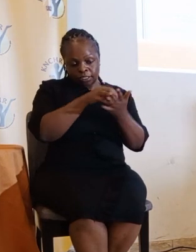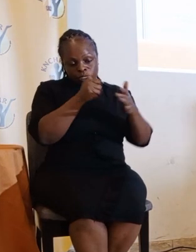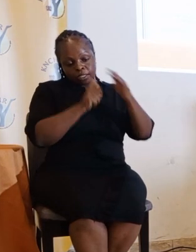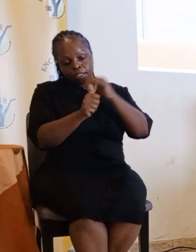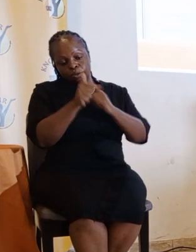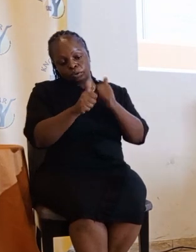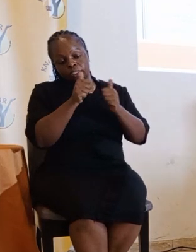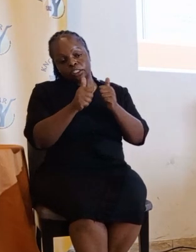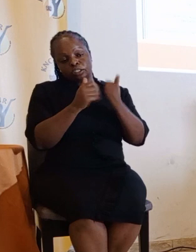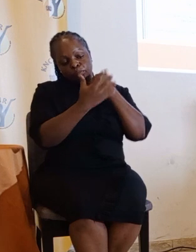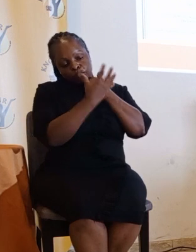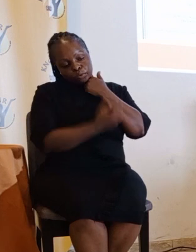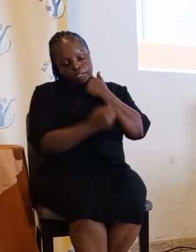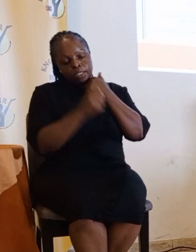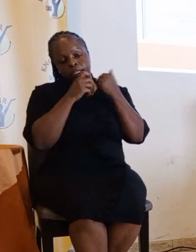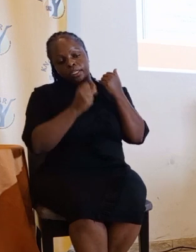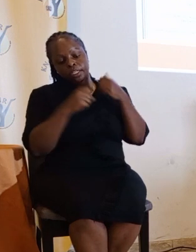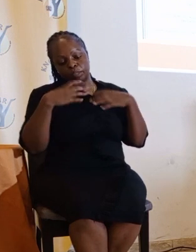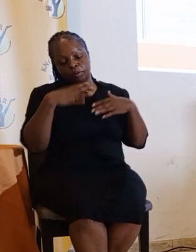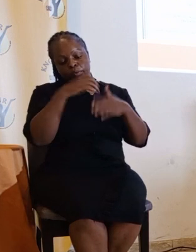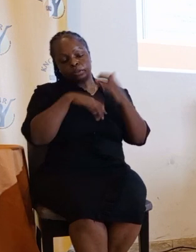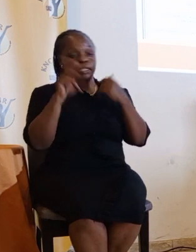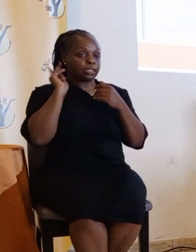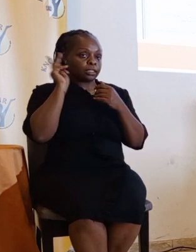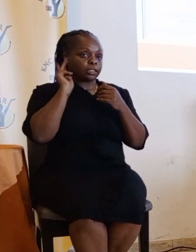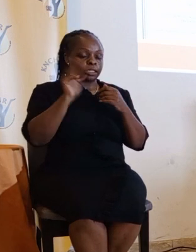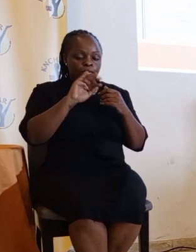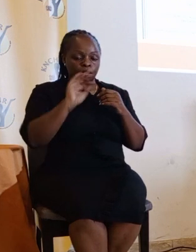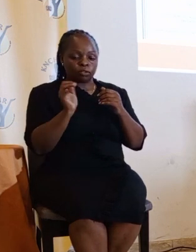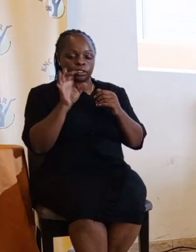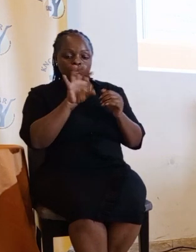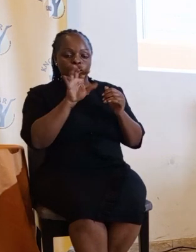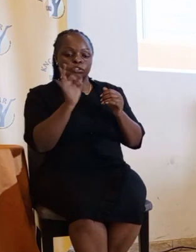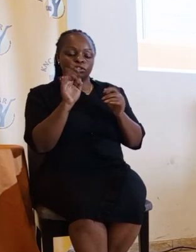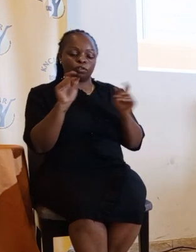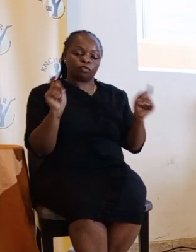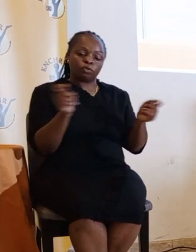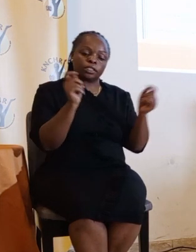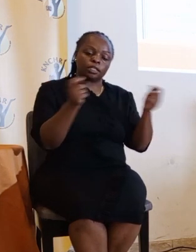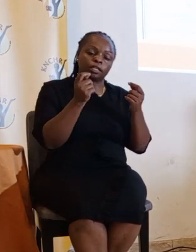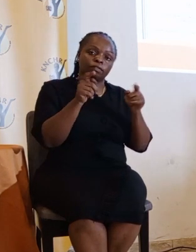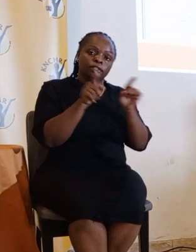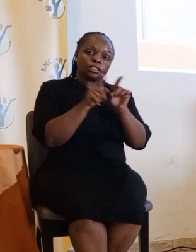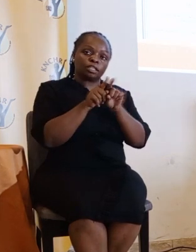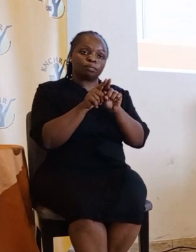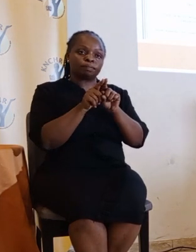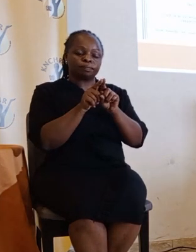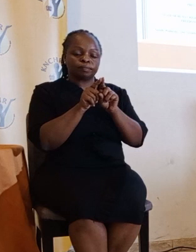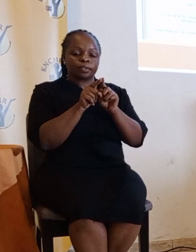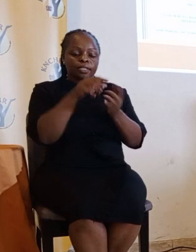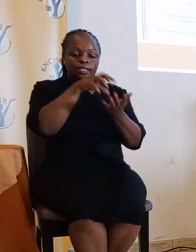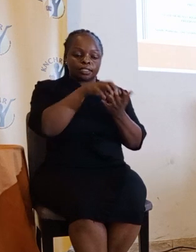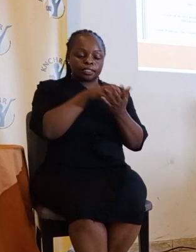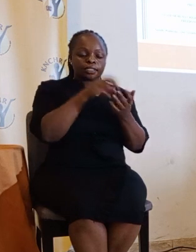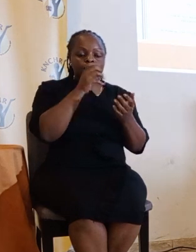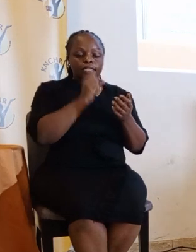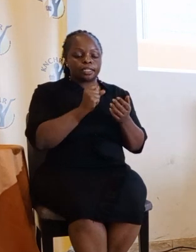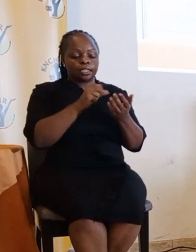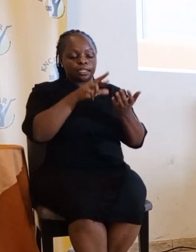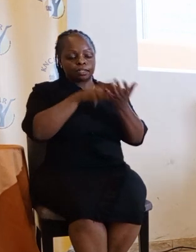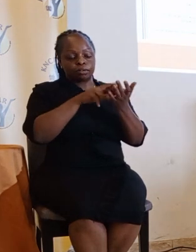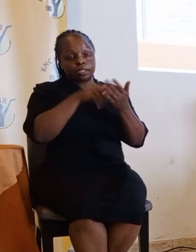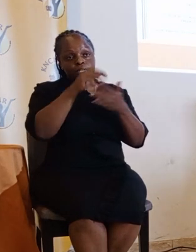elderly persons in Kisii County were accused of witchcraft and lynched. Similar cases of lynching the elderly have been recorded